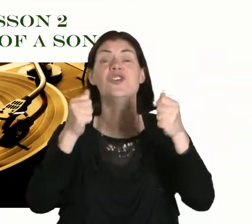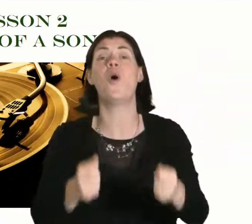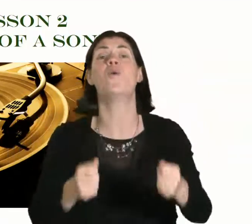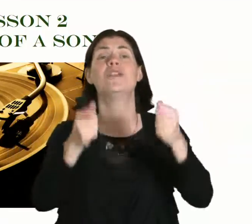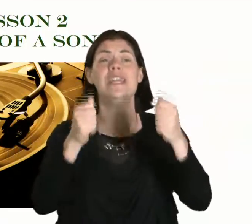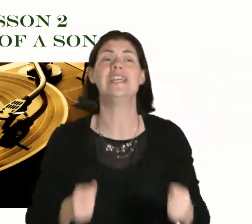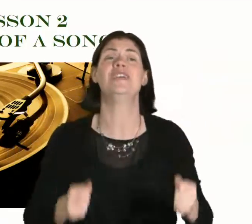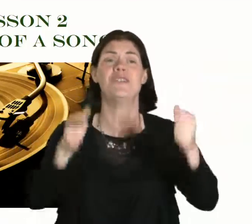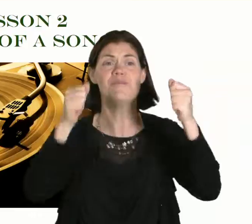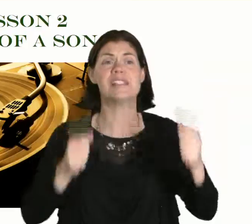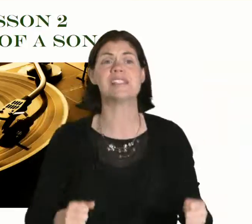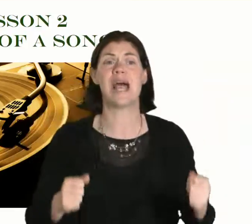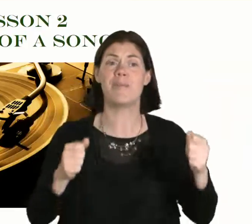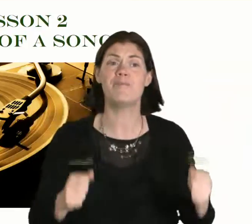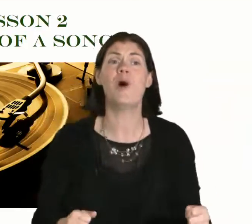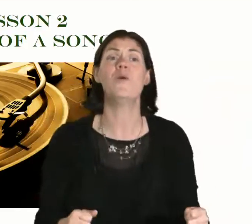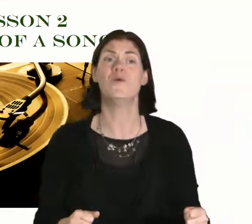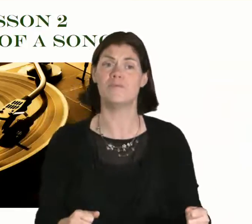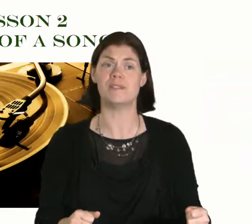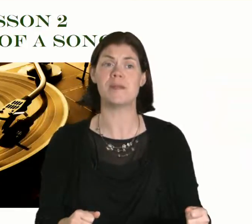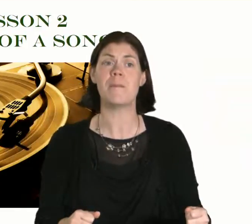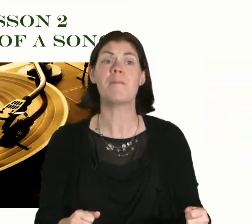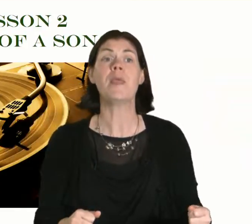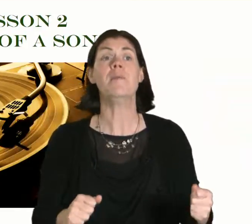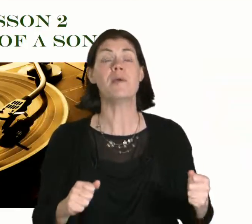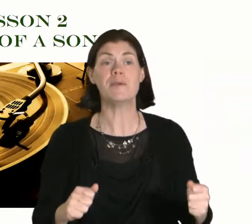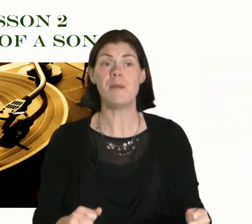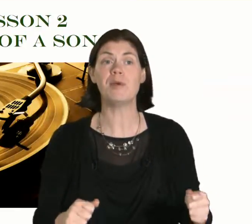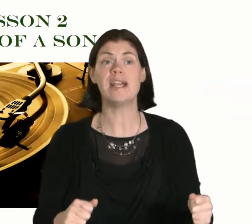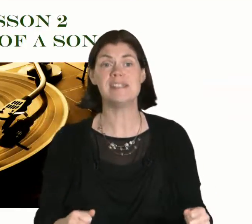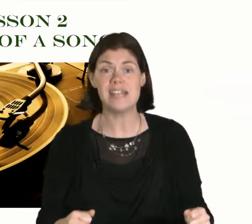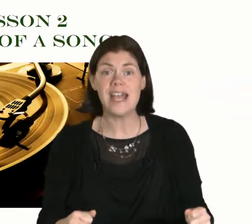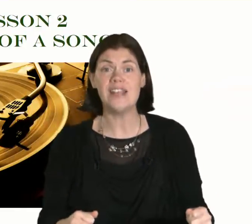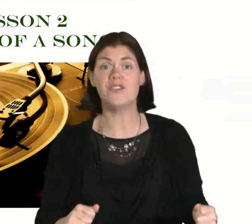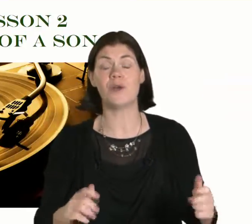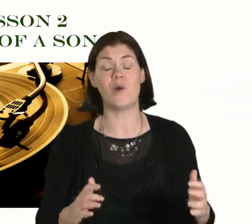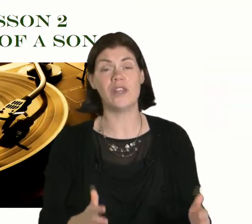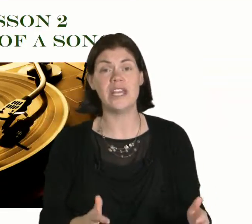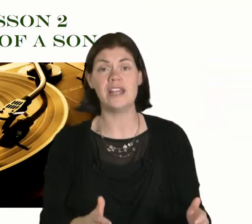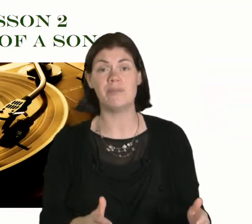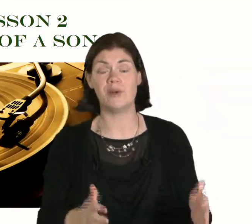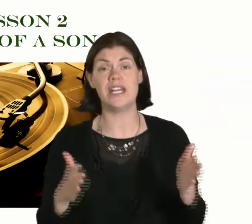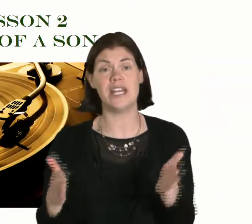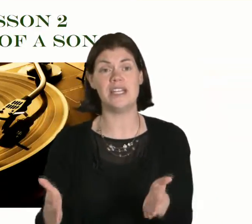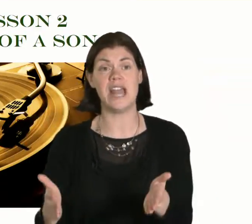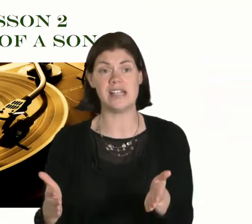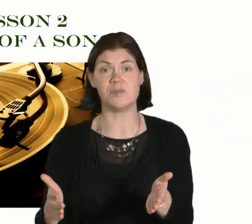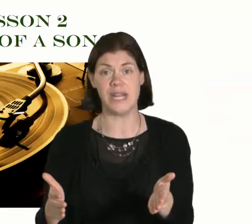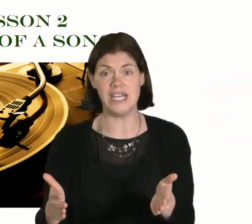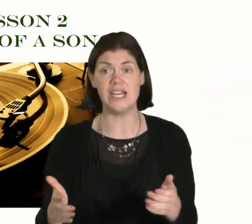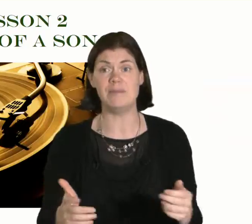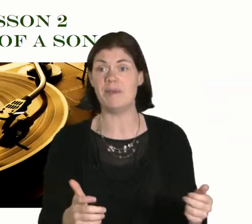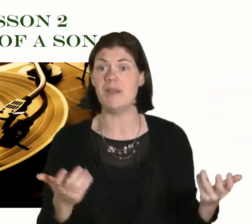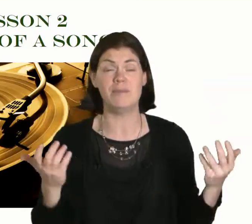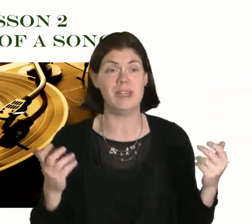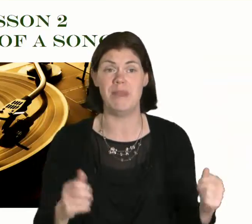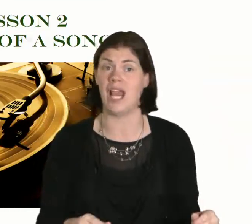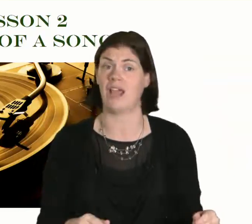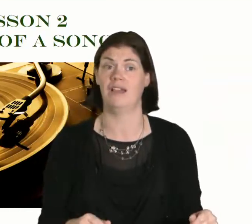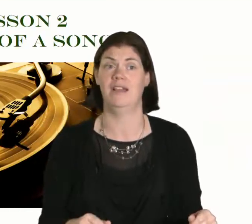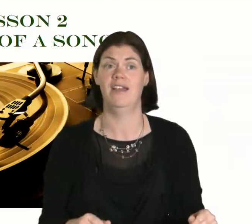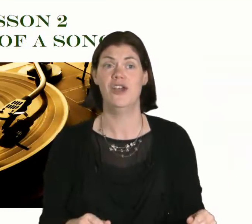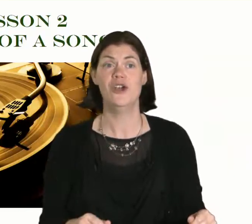I could totally hear them as slam poems. But remember I said, if you were only gonna put it in as written, it'd be